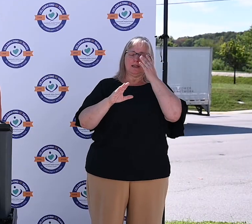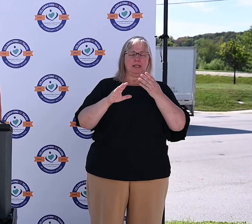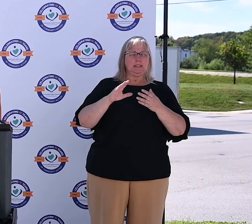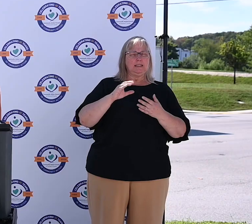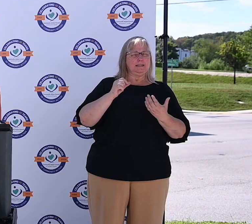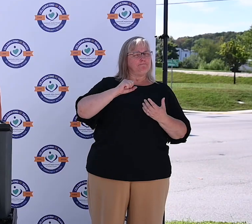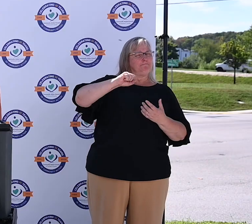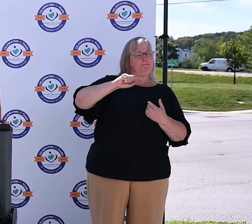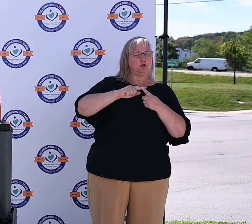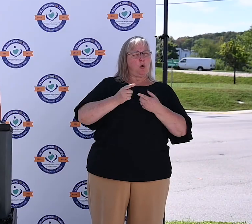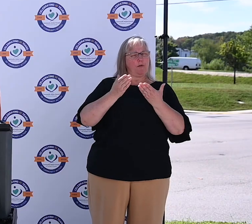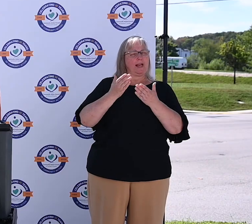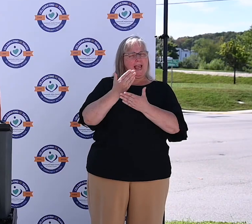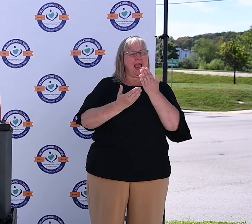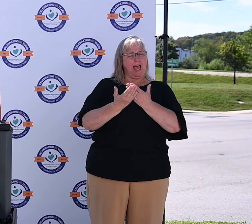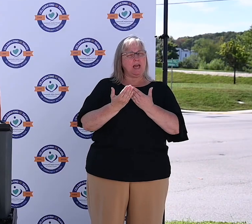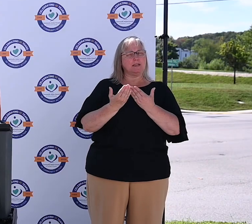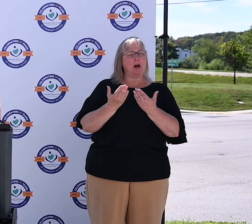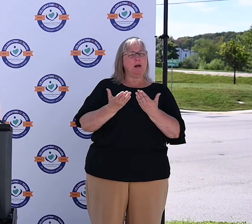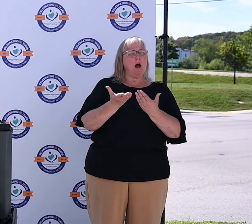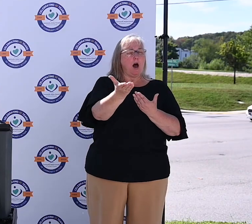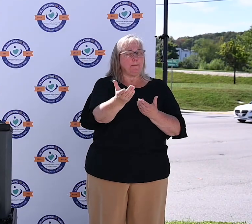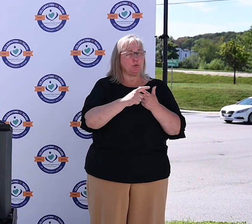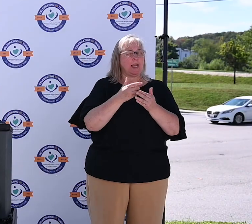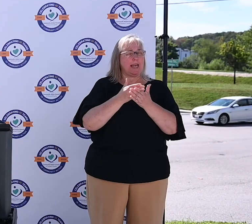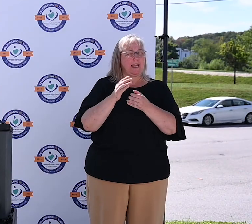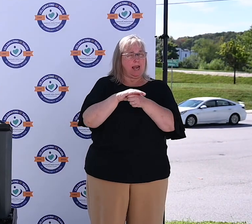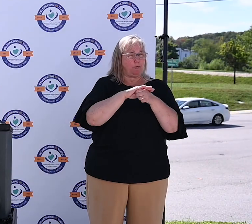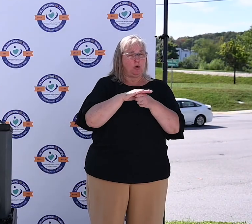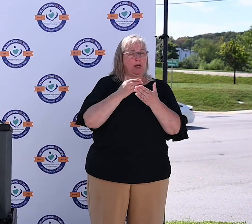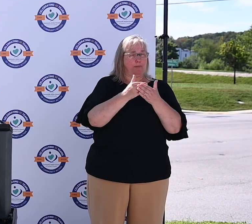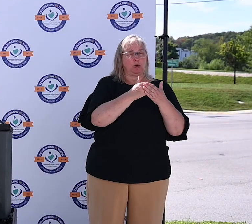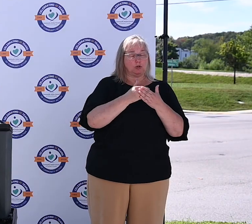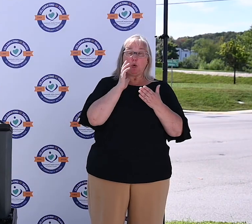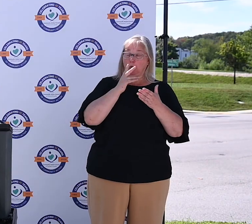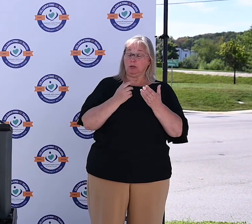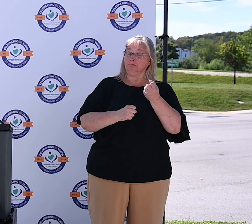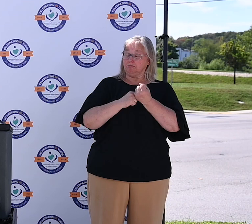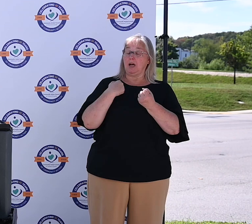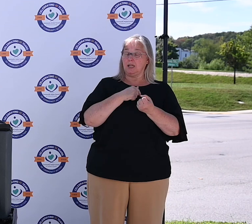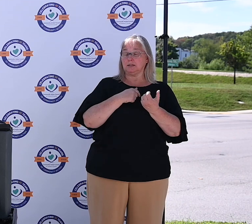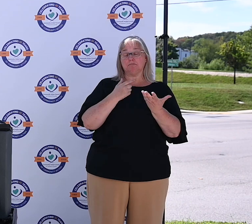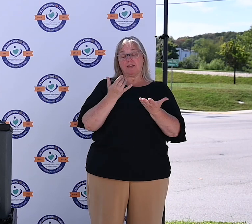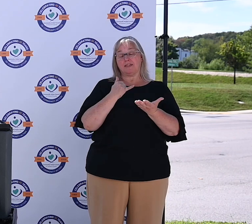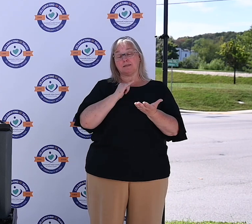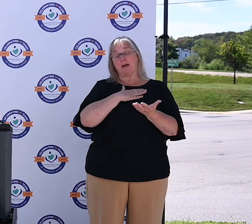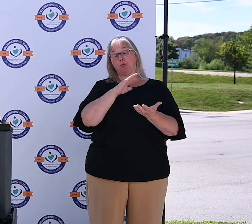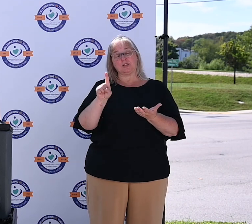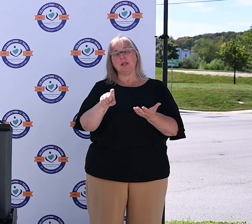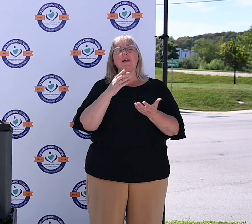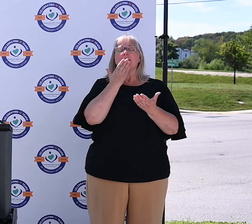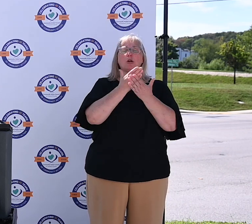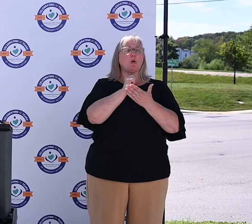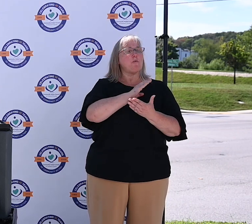to our neighbors. You gonna stand with us? That's my question for you. Thank you to our board, thank you to our staff, and